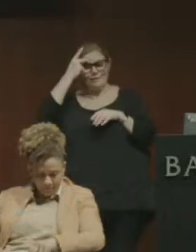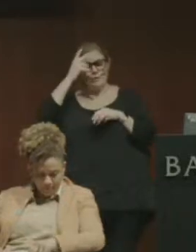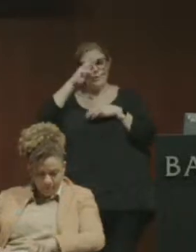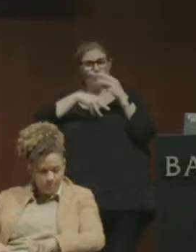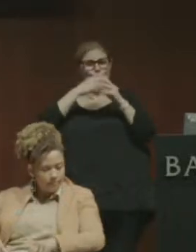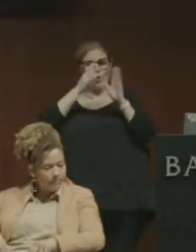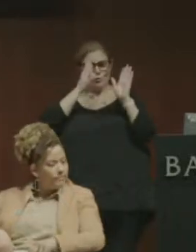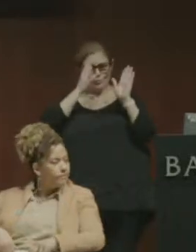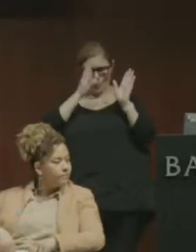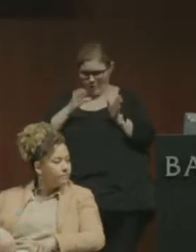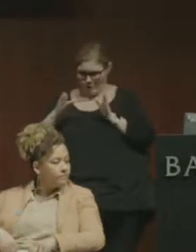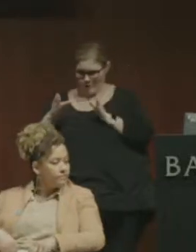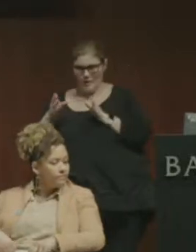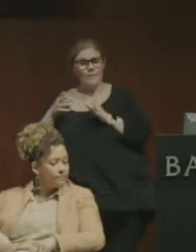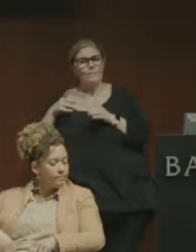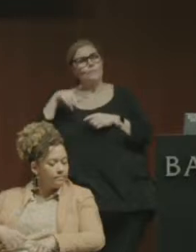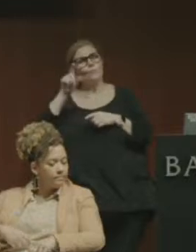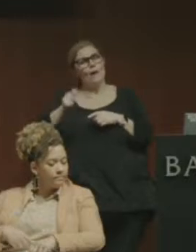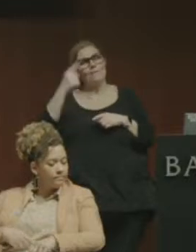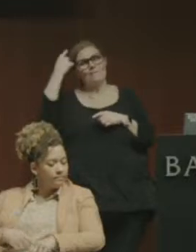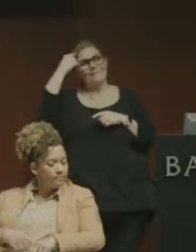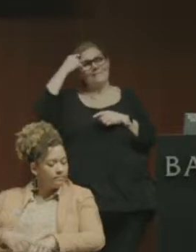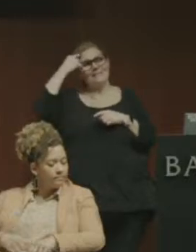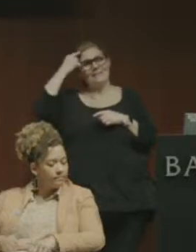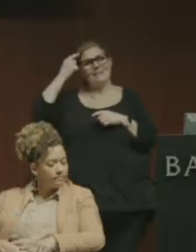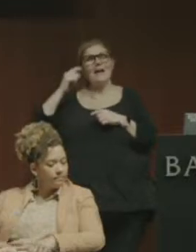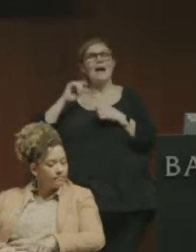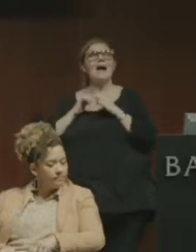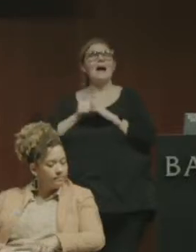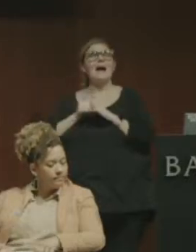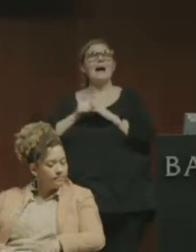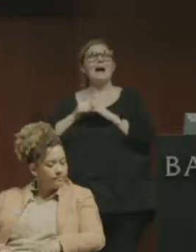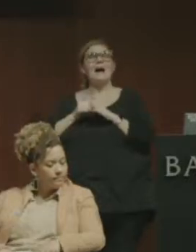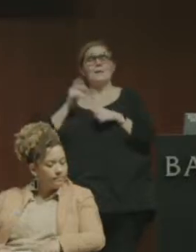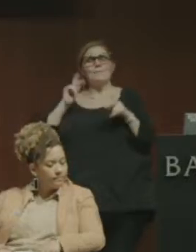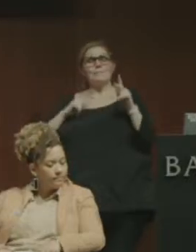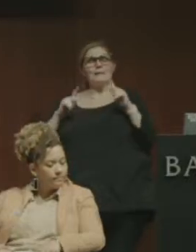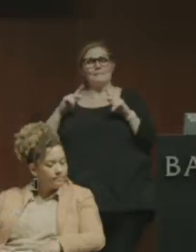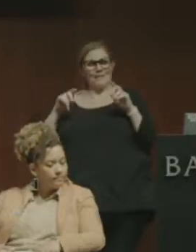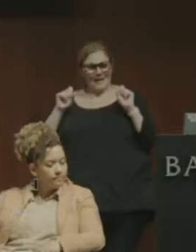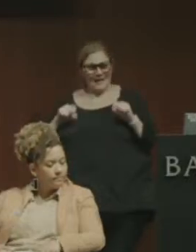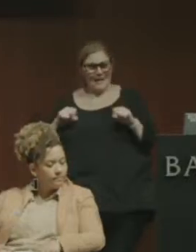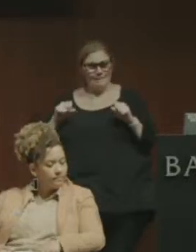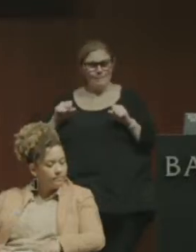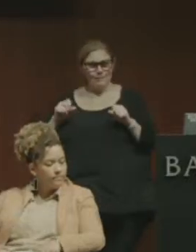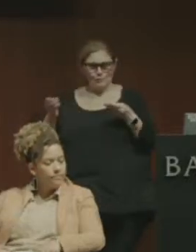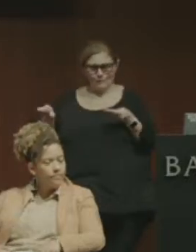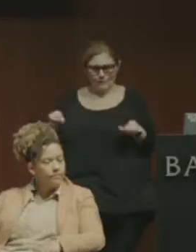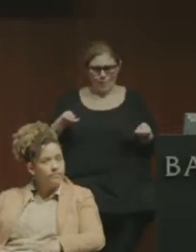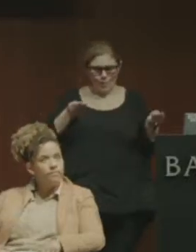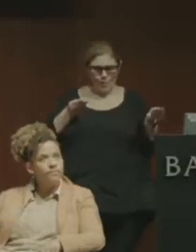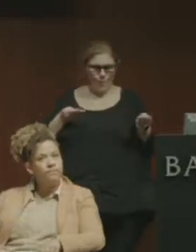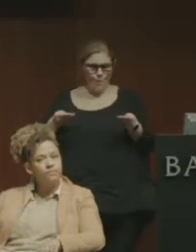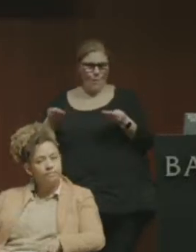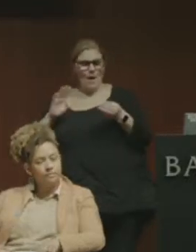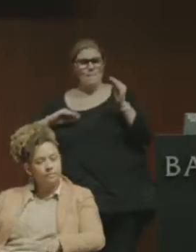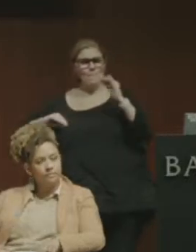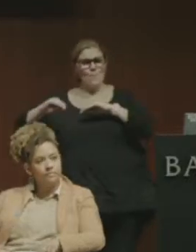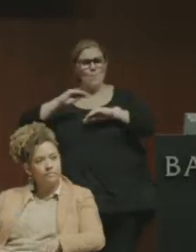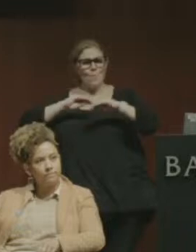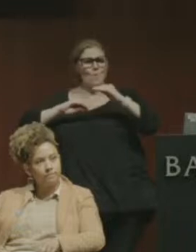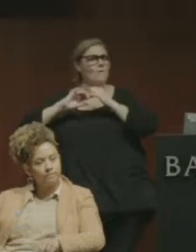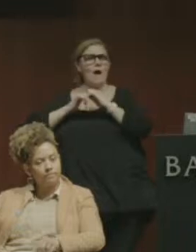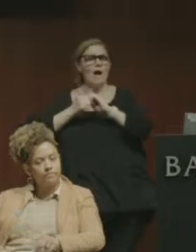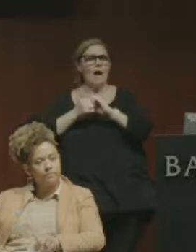order, you have to think about how people are able to flow, people are able to move, and